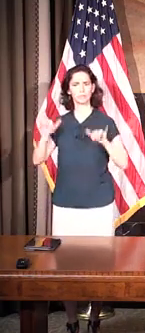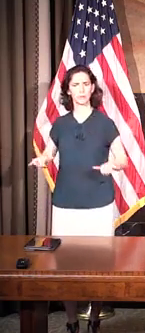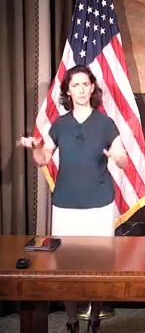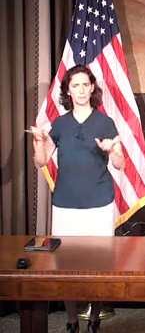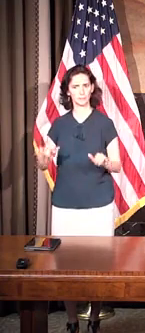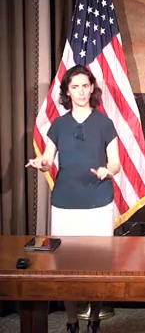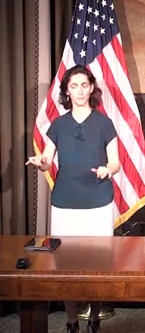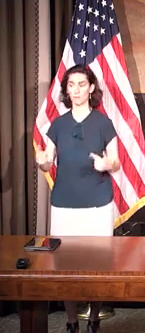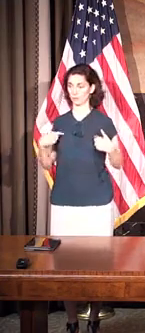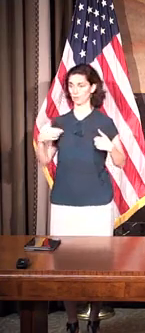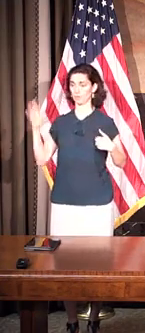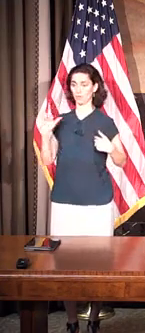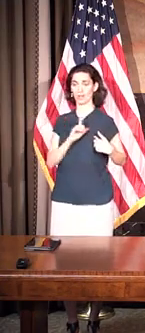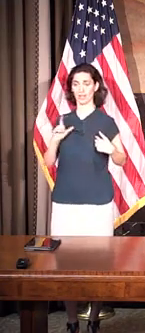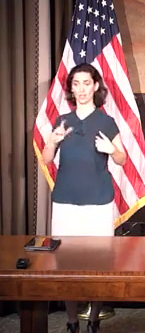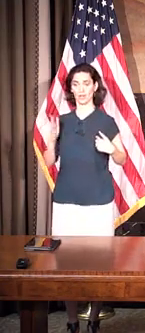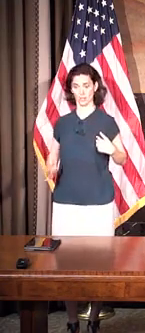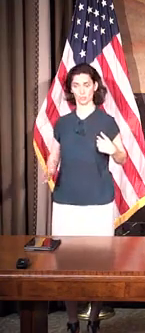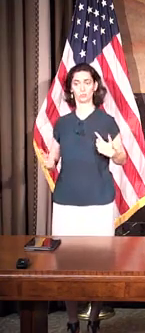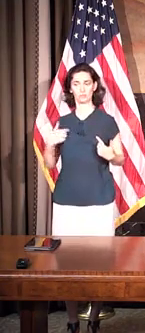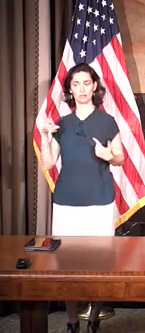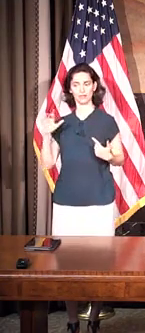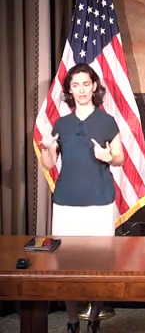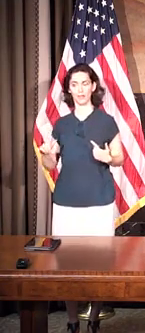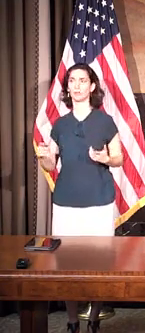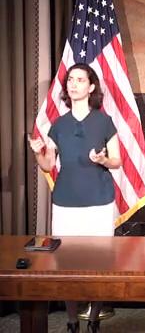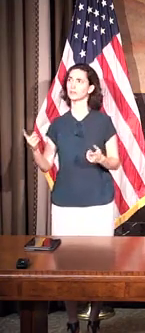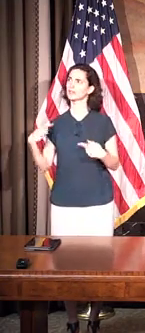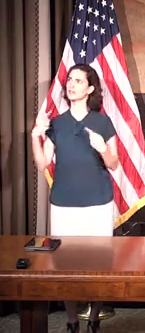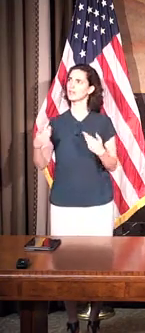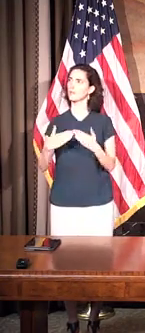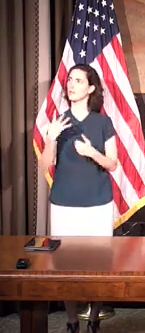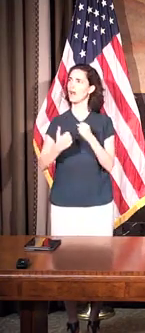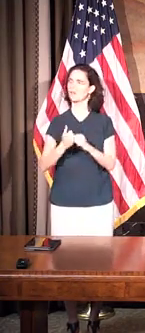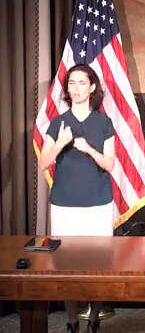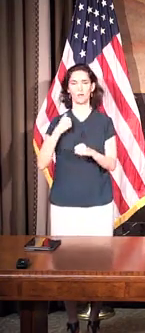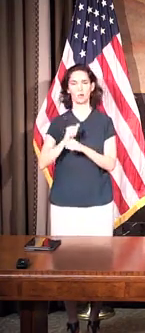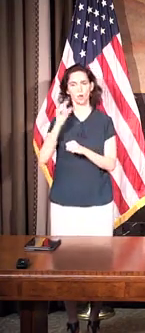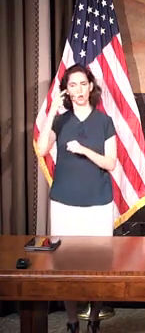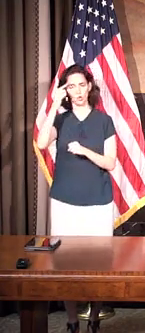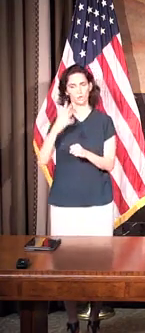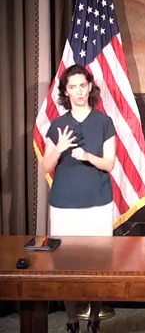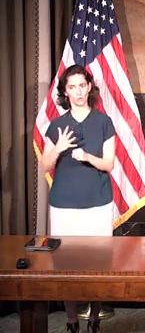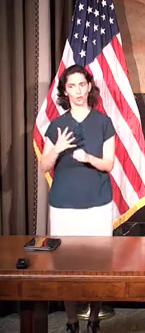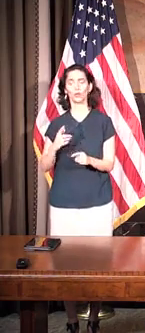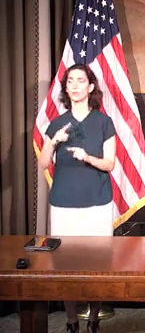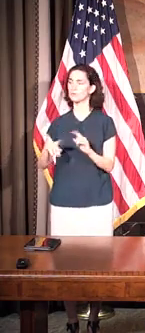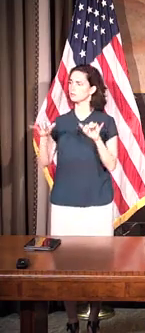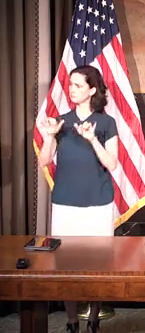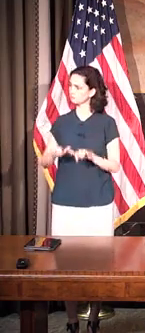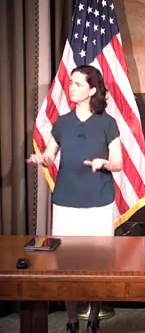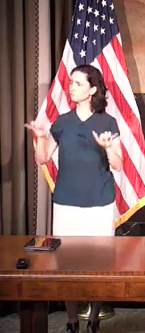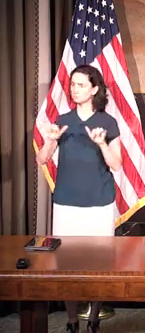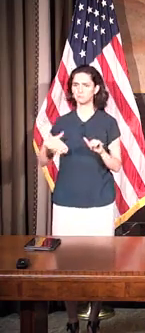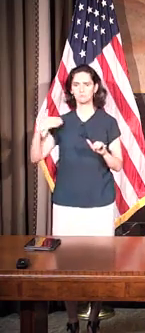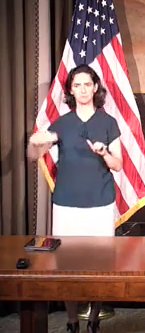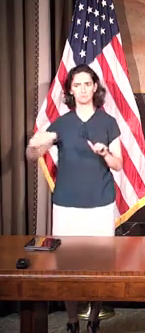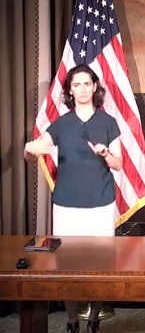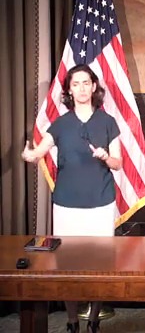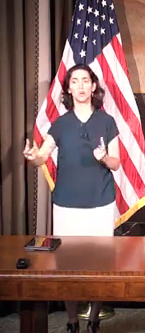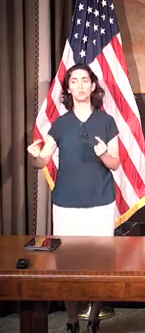a legislator, I did it myself, and as governor now for almost 5 years, we've routinely engaged